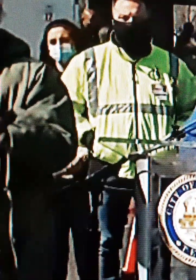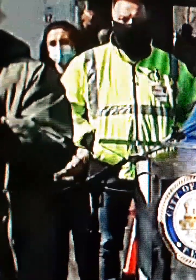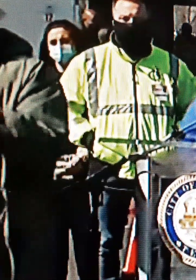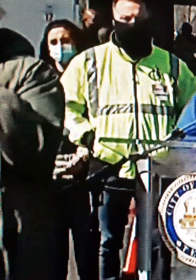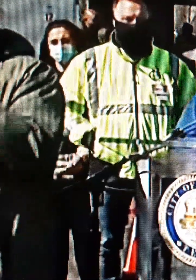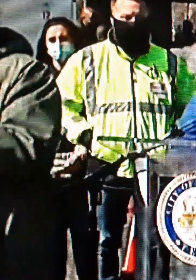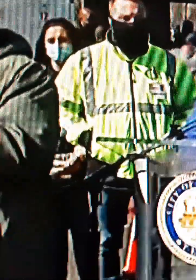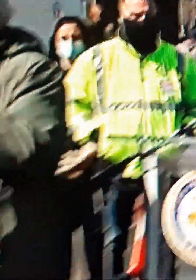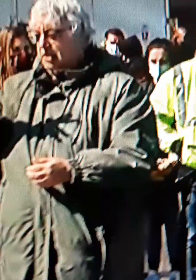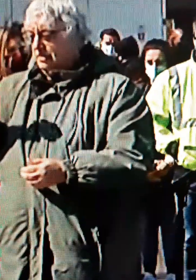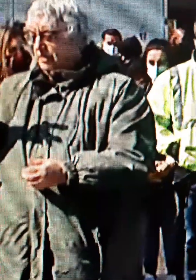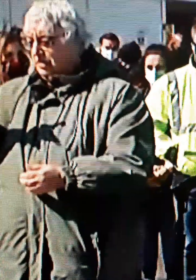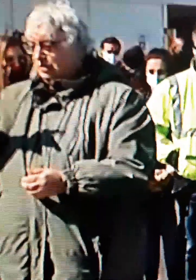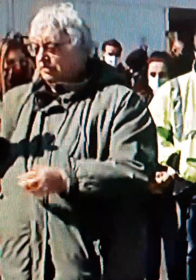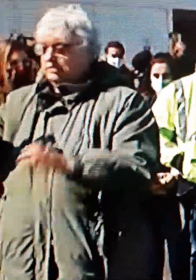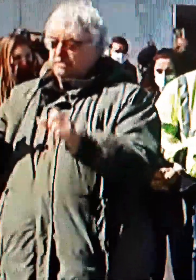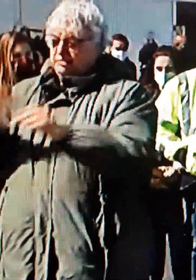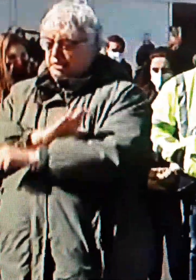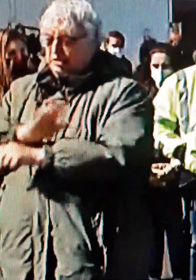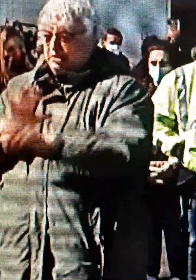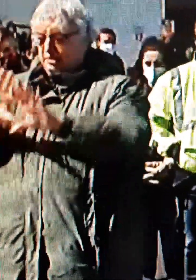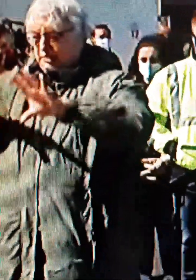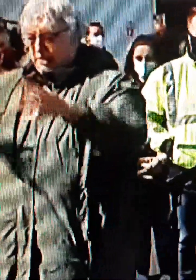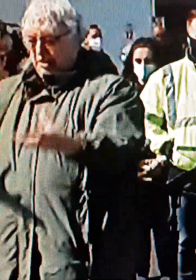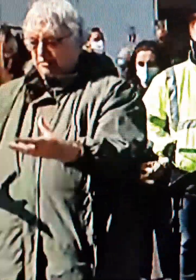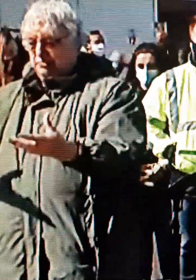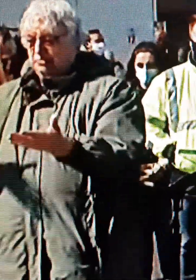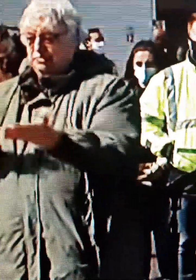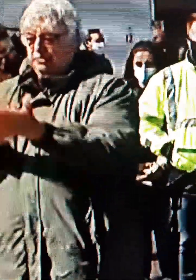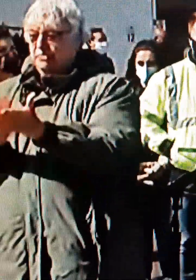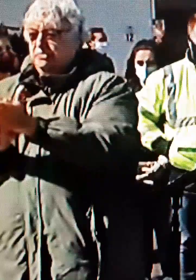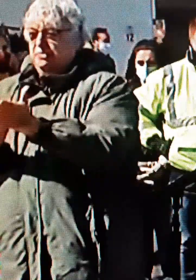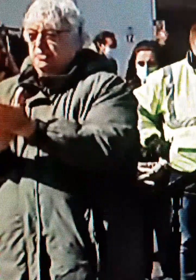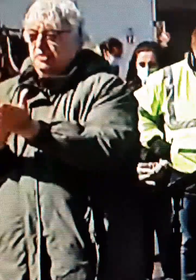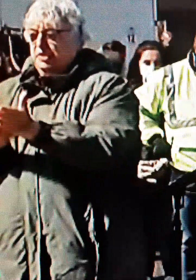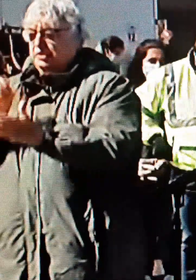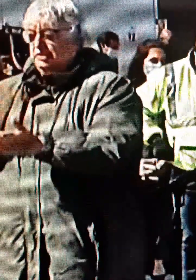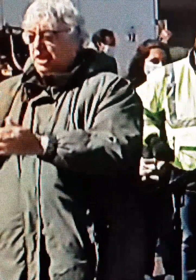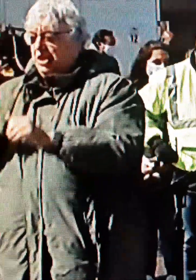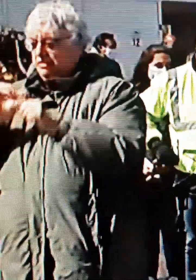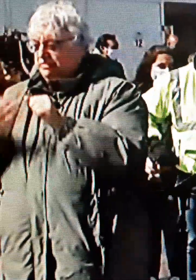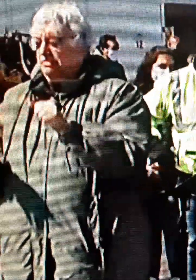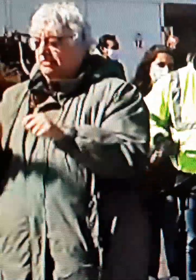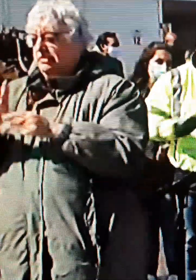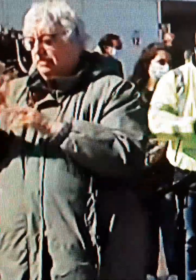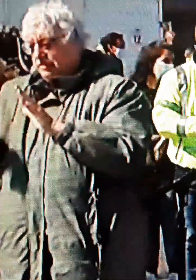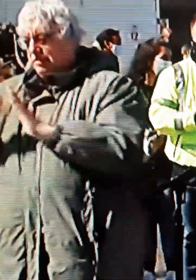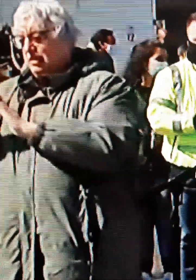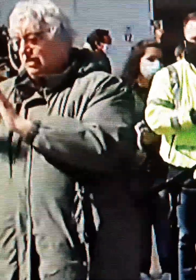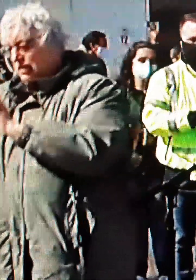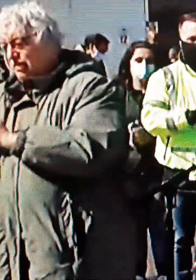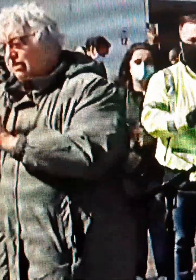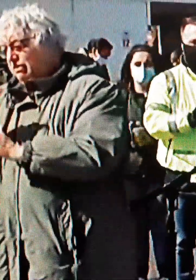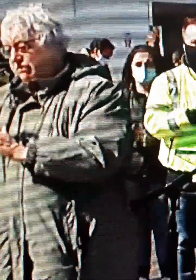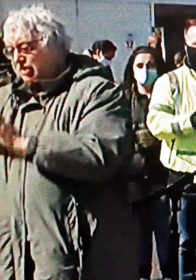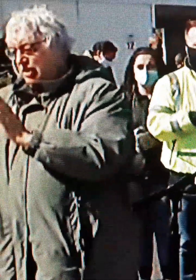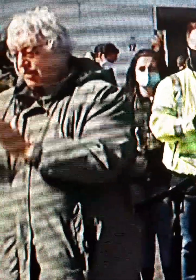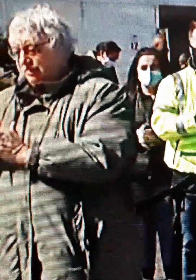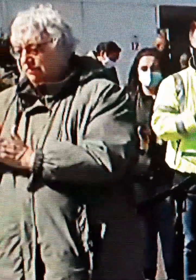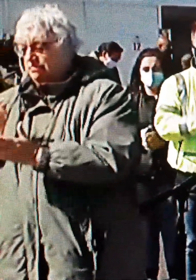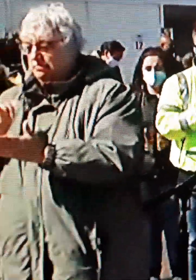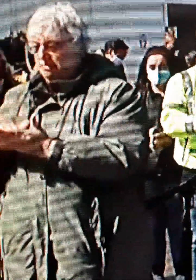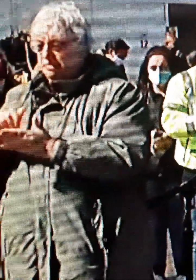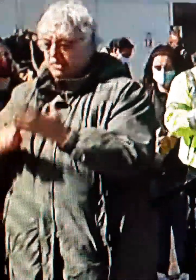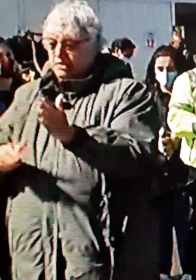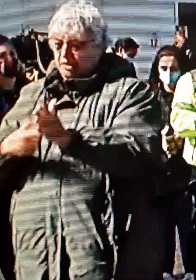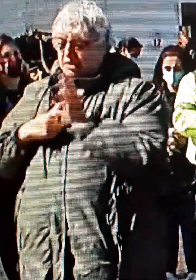later. Thank you. And staff members who have stayed around the clock 24 hours because that's what it has